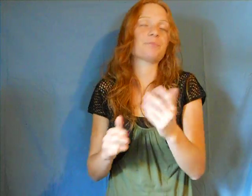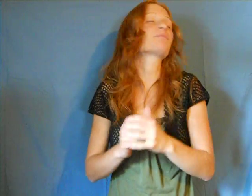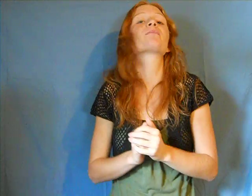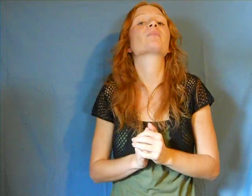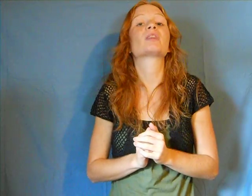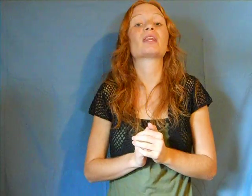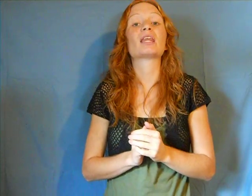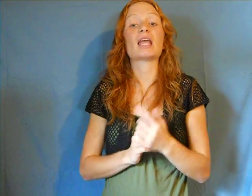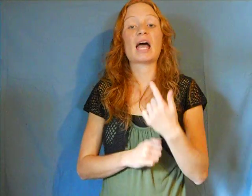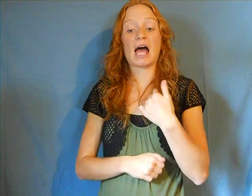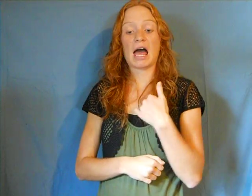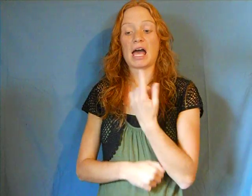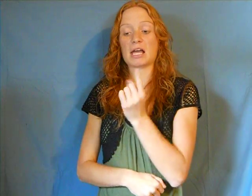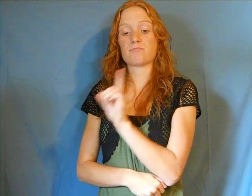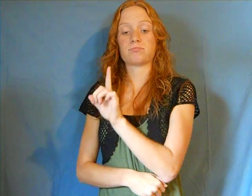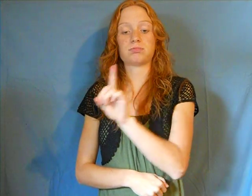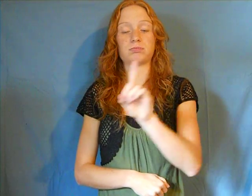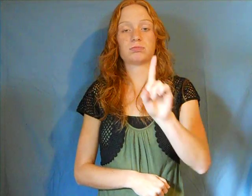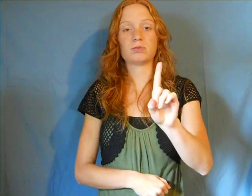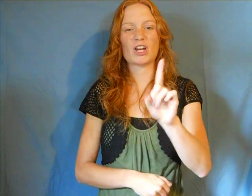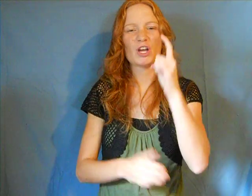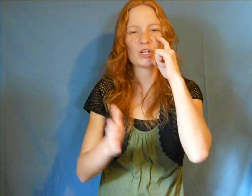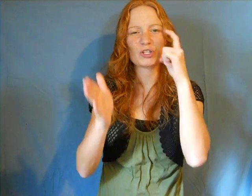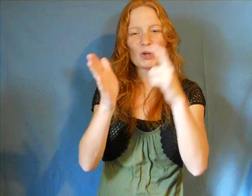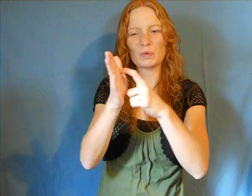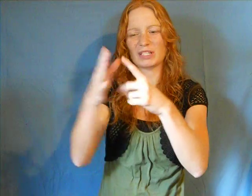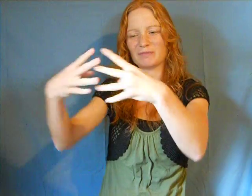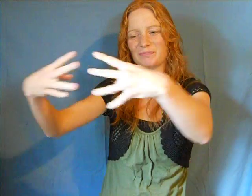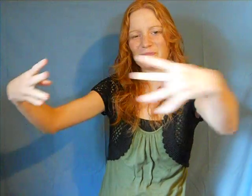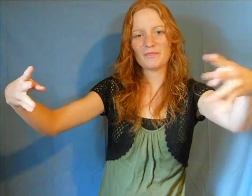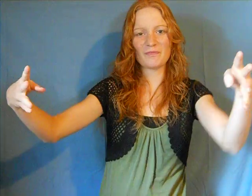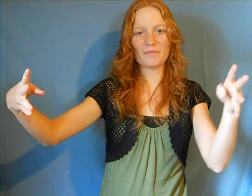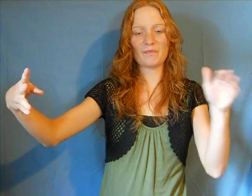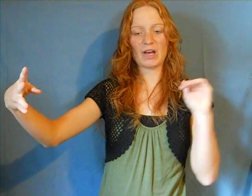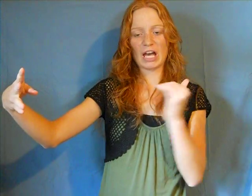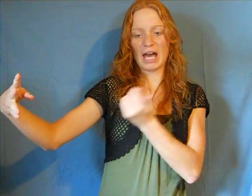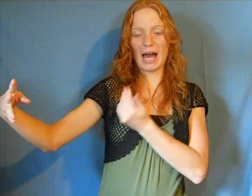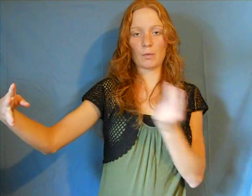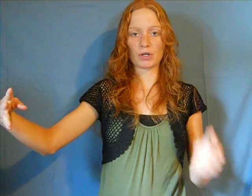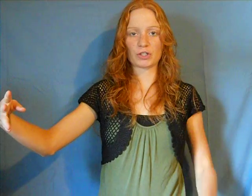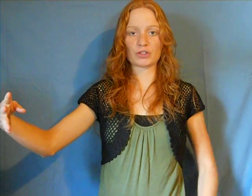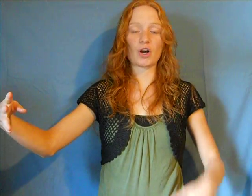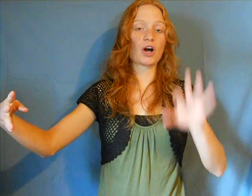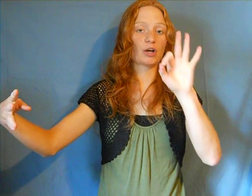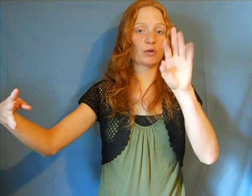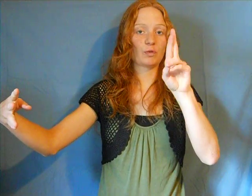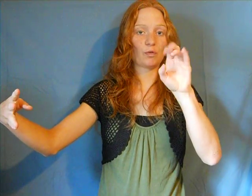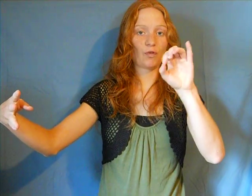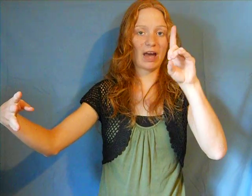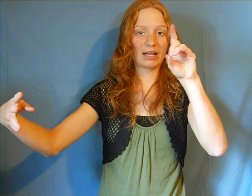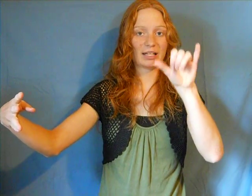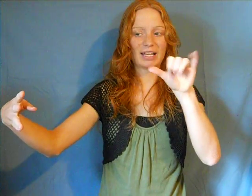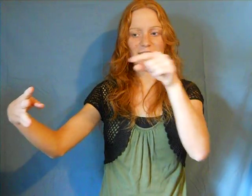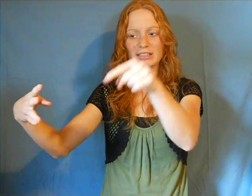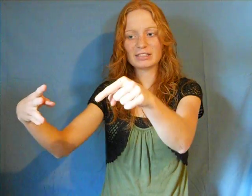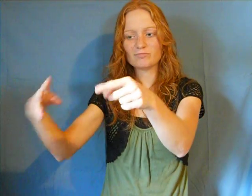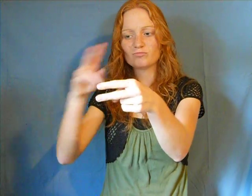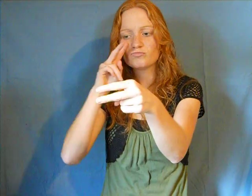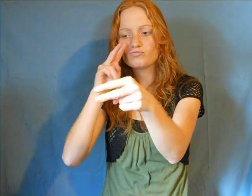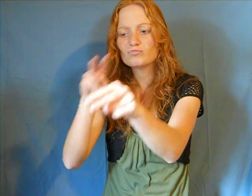that Friday was over at this one spot in the fence, and he was acting like there was something there. And so I called to him and talked to him, and he barely looked at